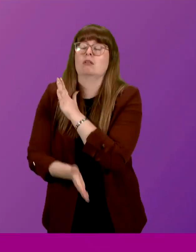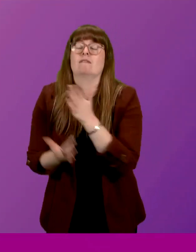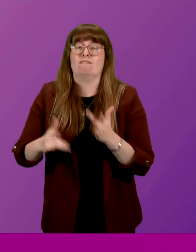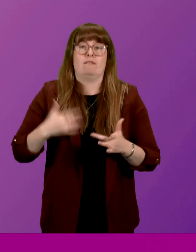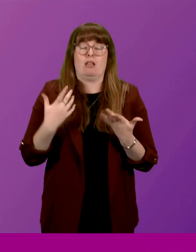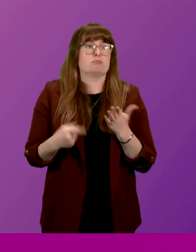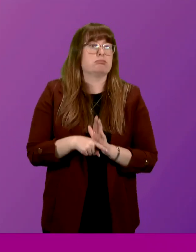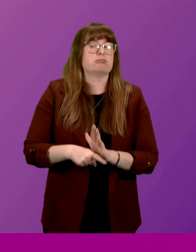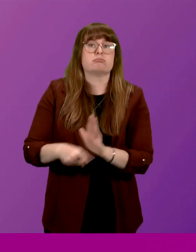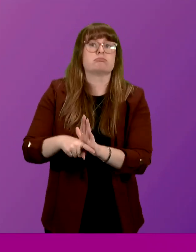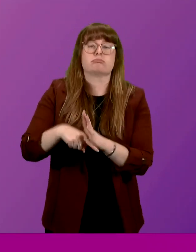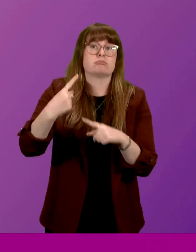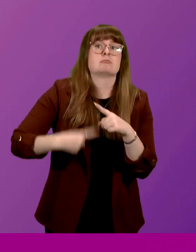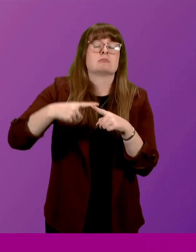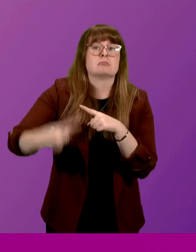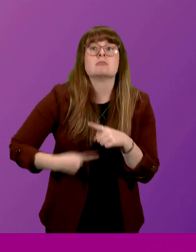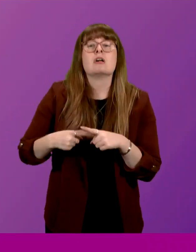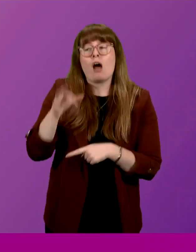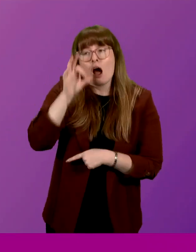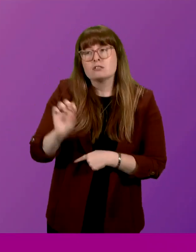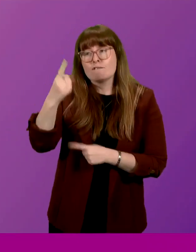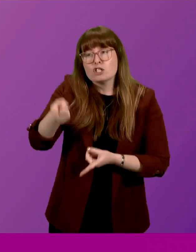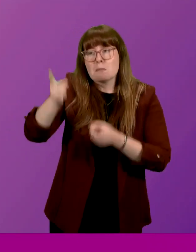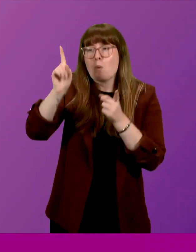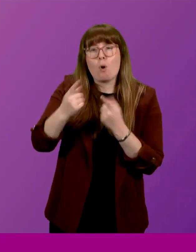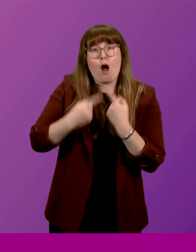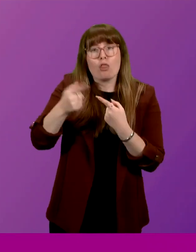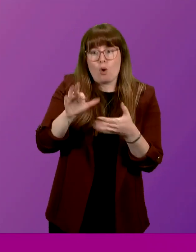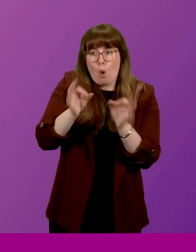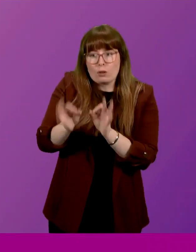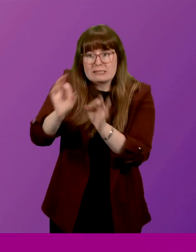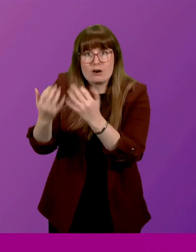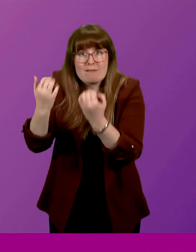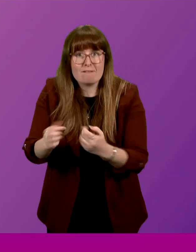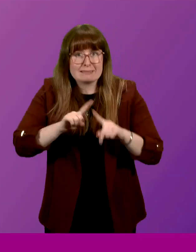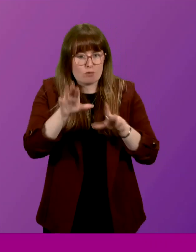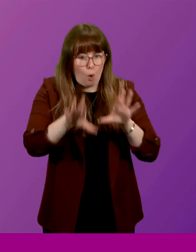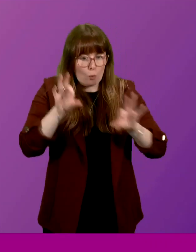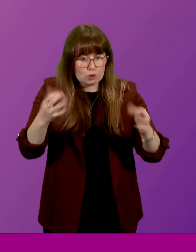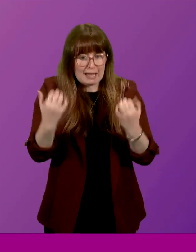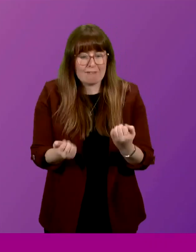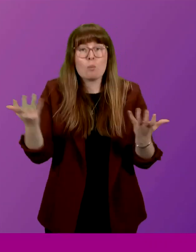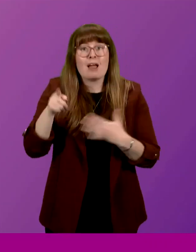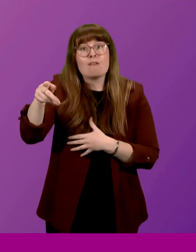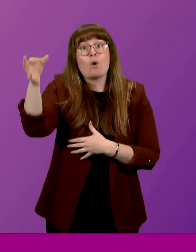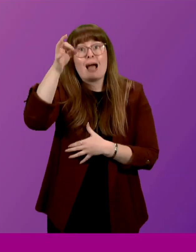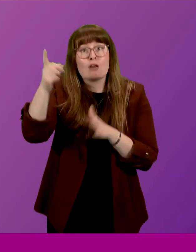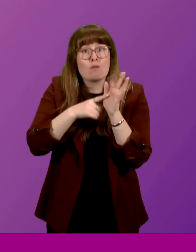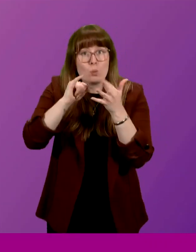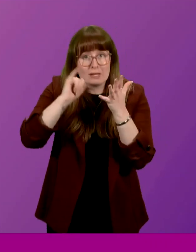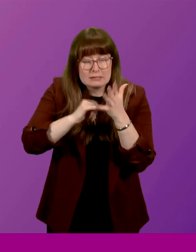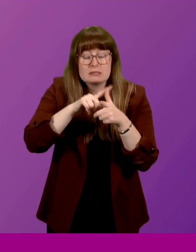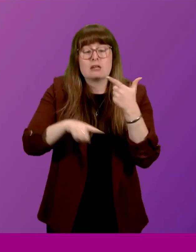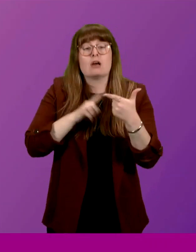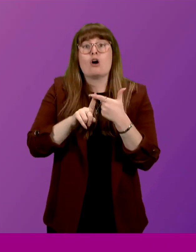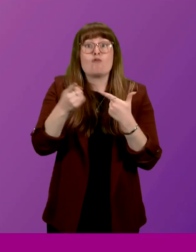So can I ask the First Minister what alternatives have been put in place for Lewis? What alternatives will be put in